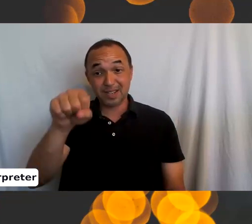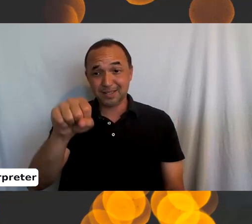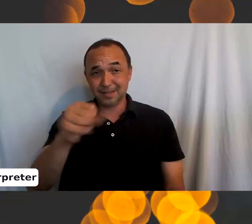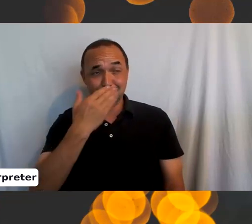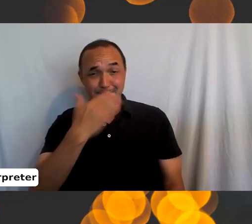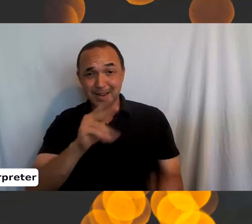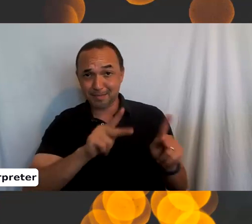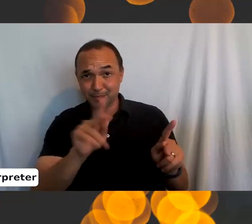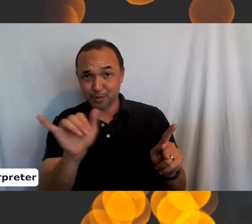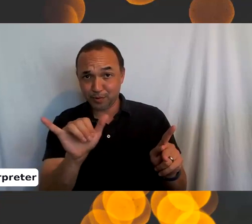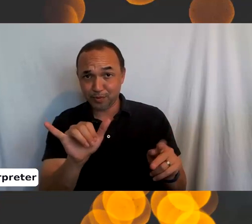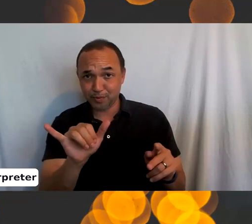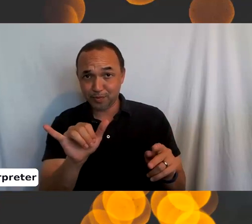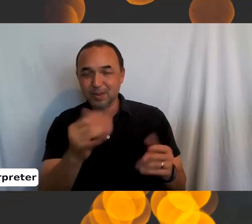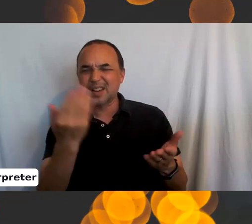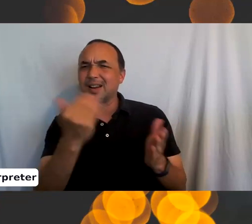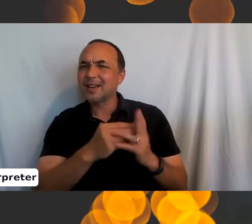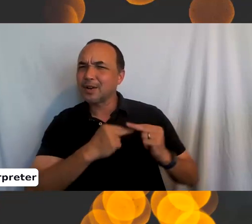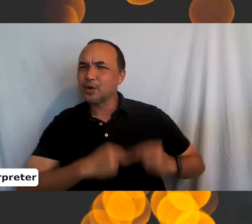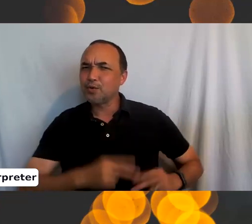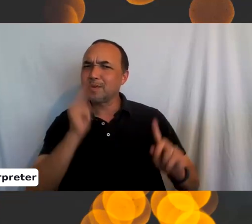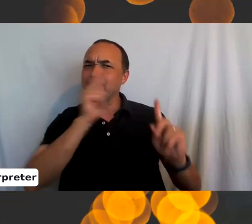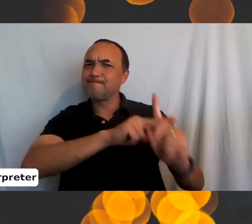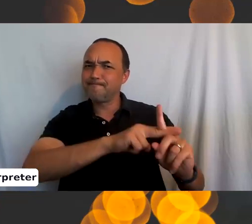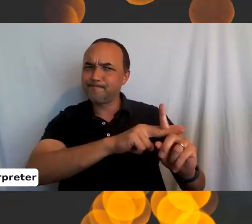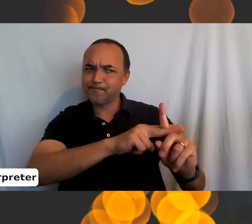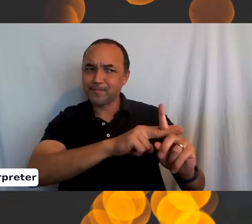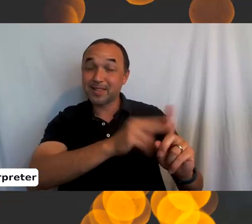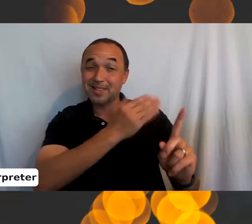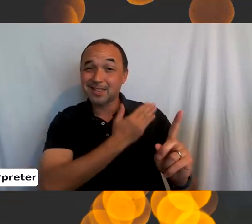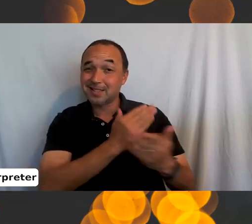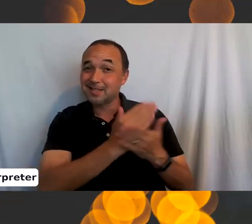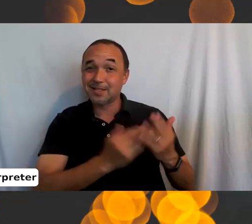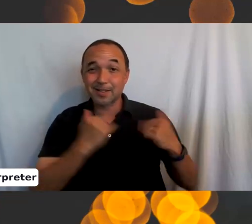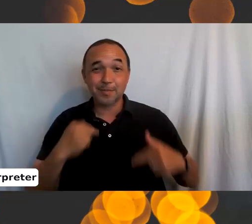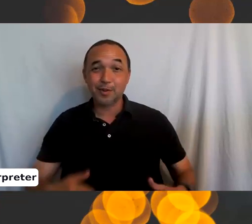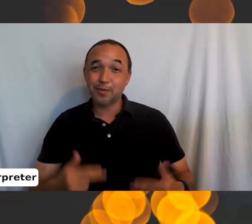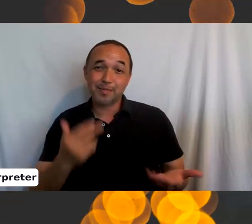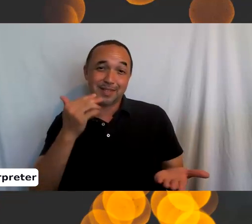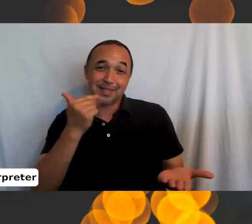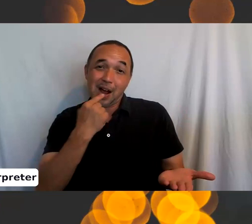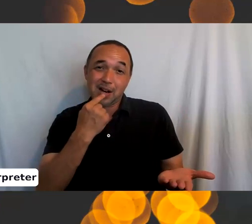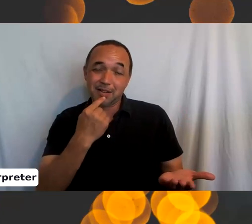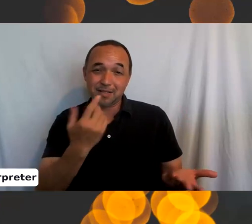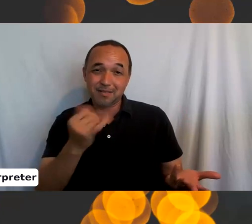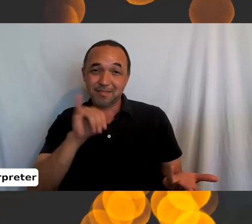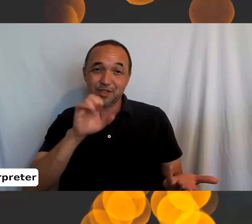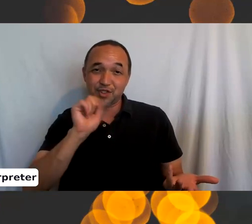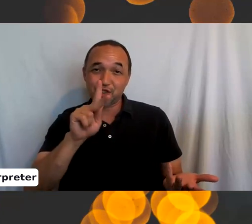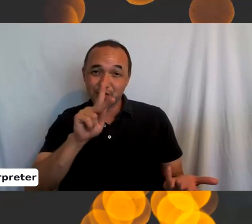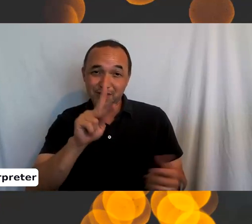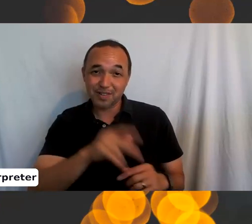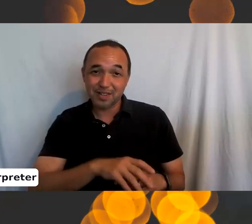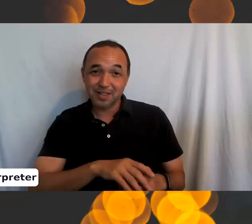to remember that. Again, humanizing spirits means that some humans suck. There's jerks. Just because you die doesn't mean you stop being a